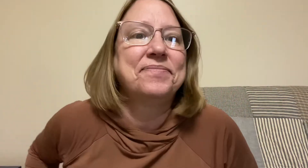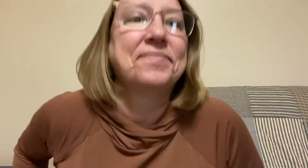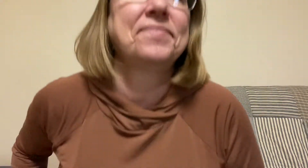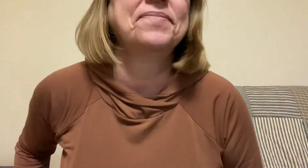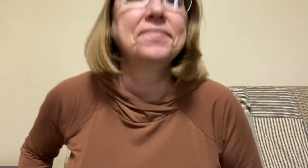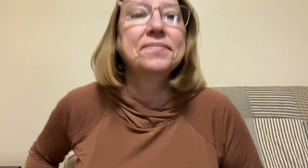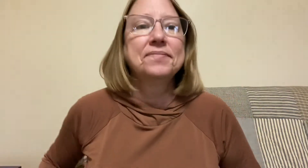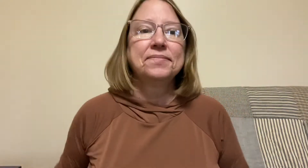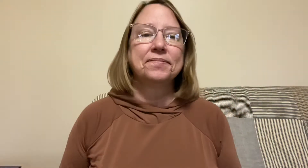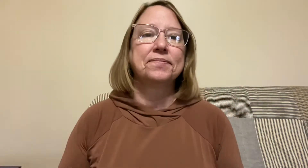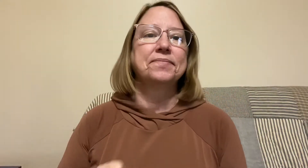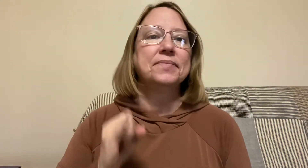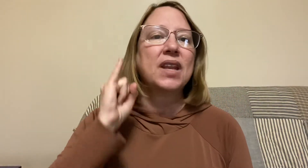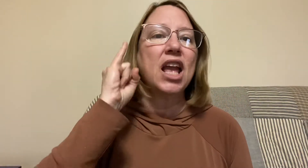Joan of Arc.